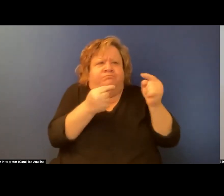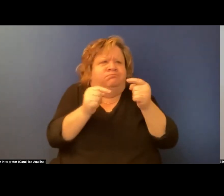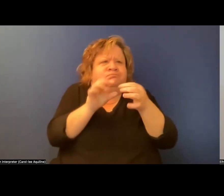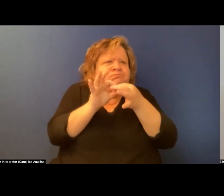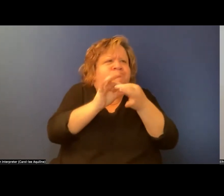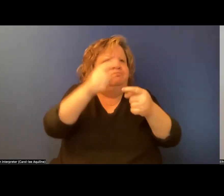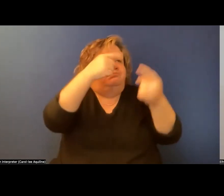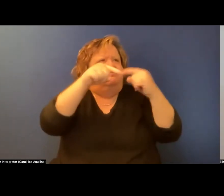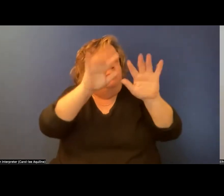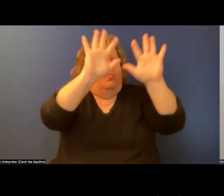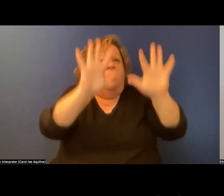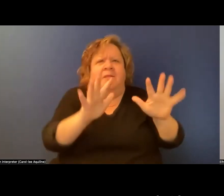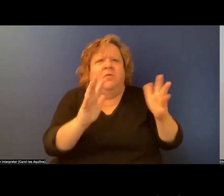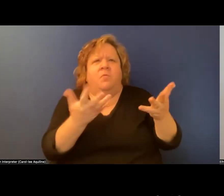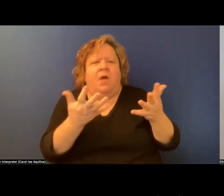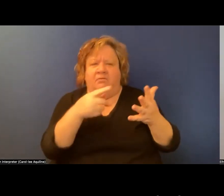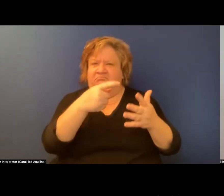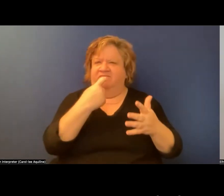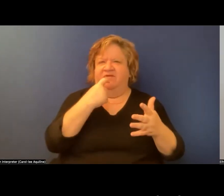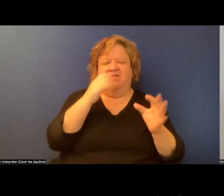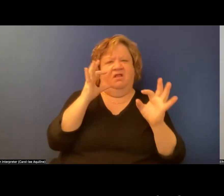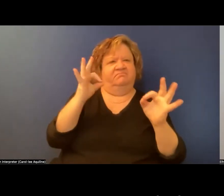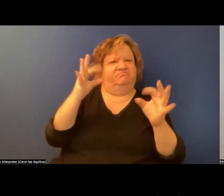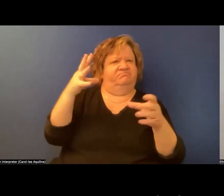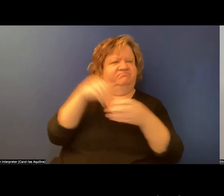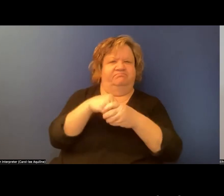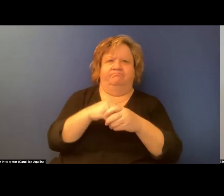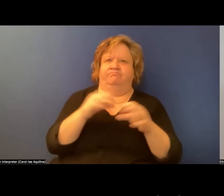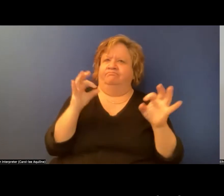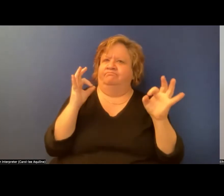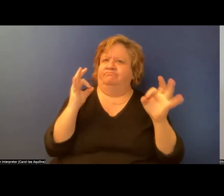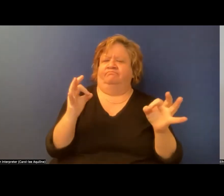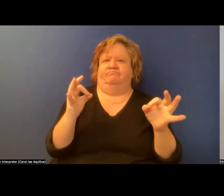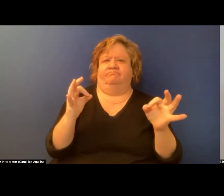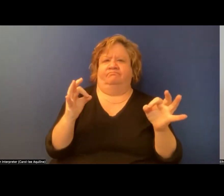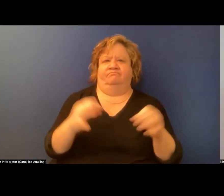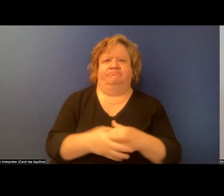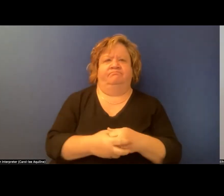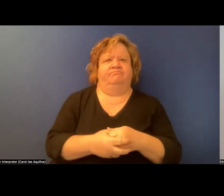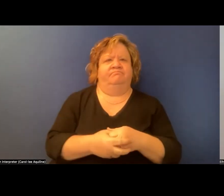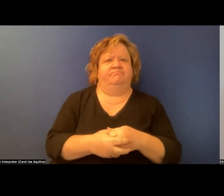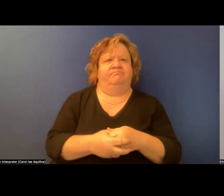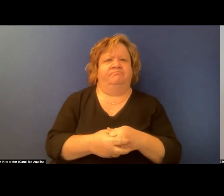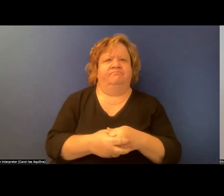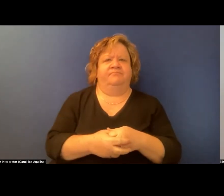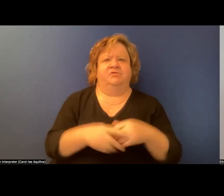So if I want to summarize what happened in COP26 and where we are at the moment, the